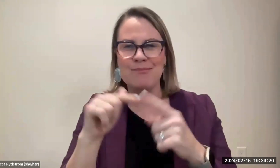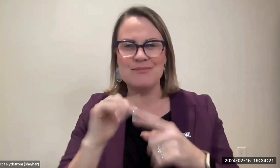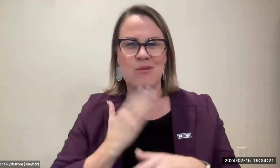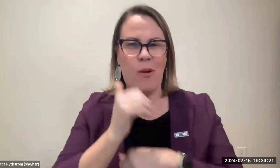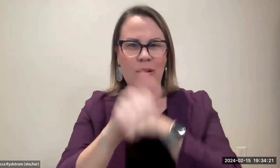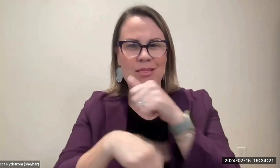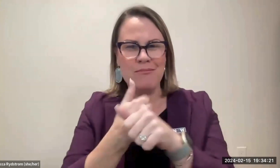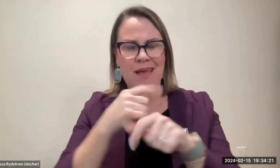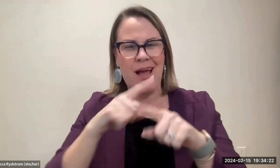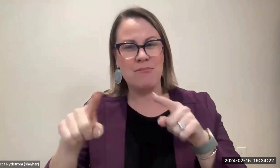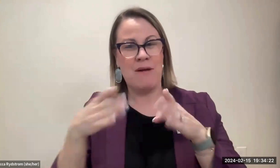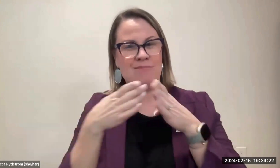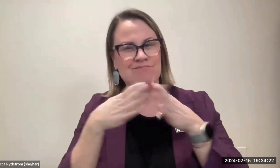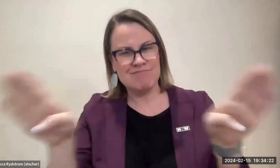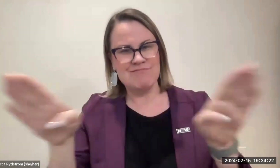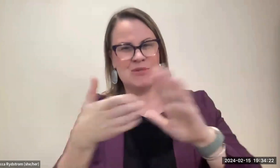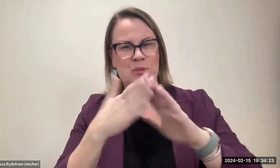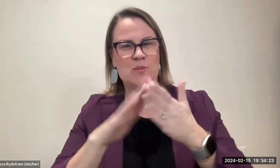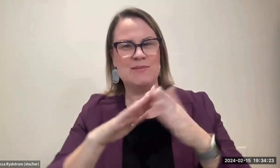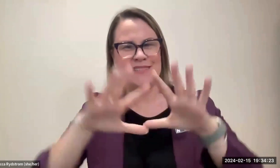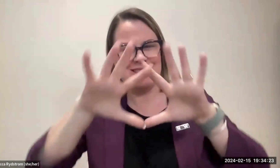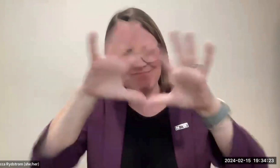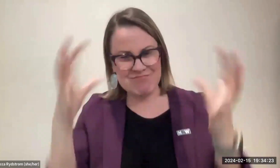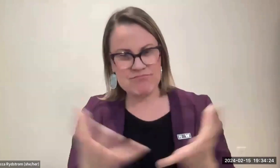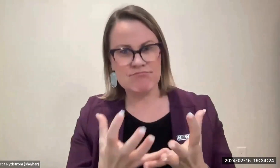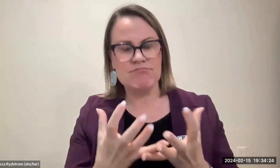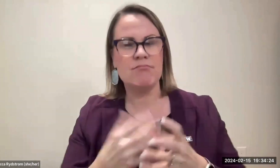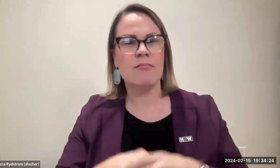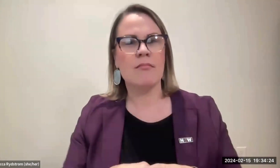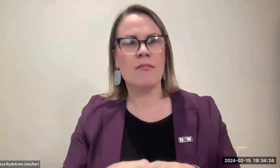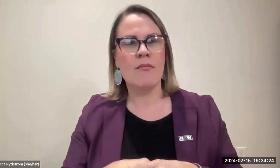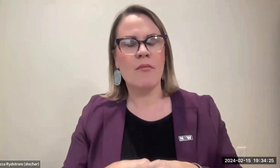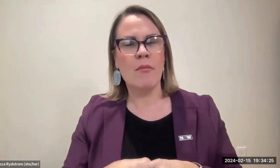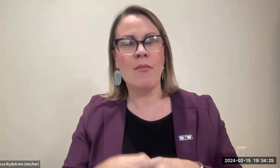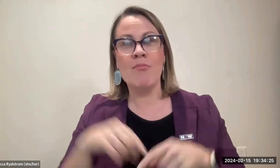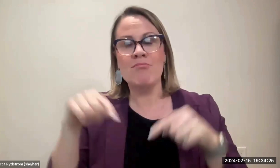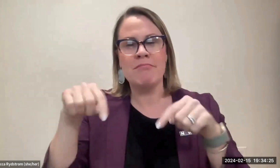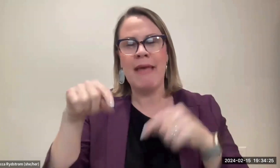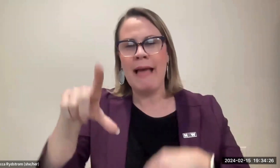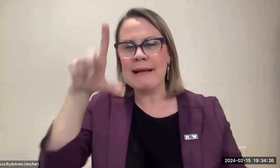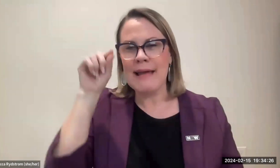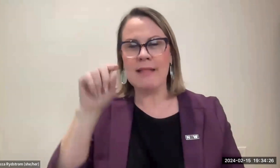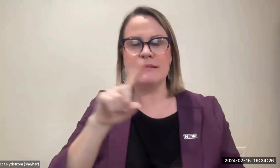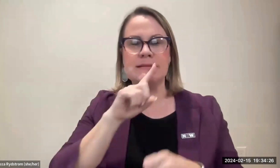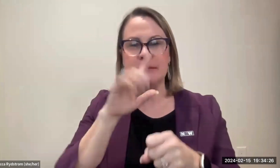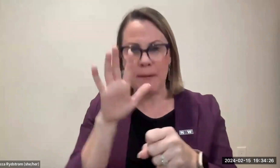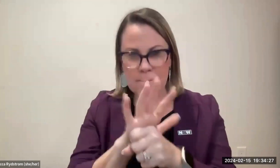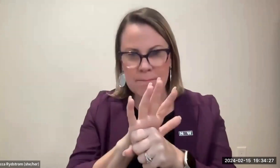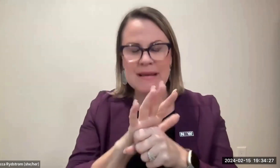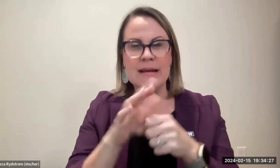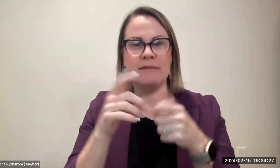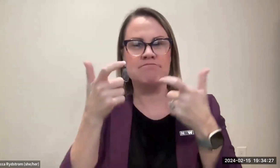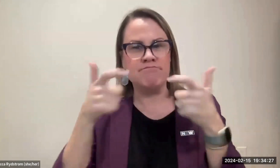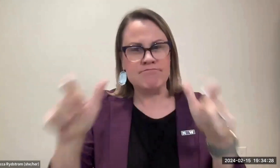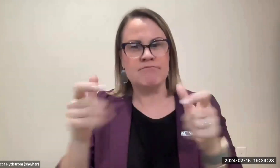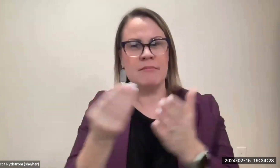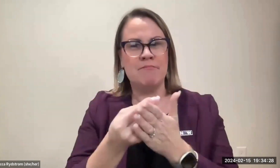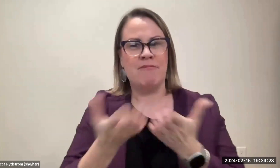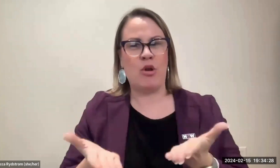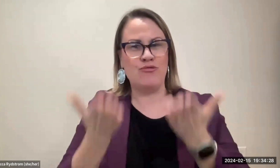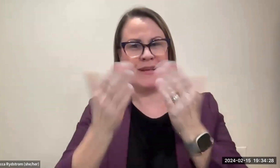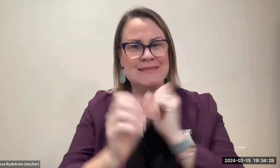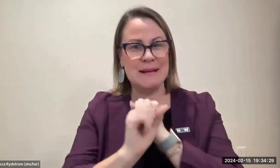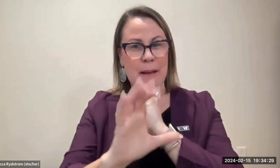evening, we have a very special guest, not just limited to alumni, but we invited the entire community.